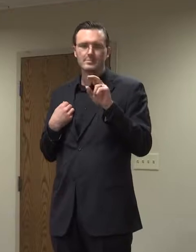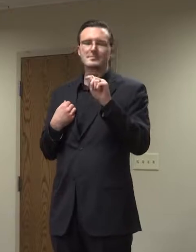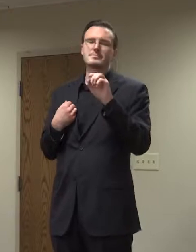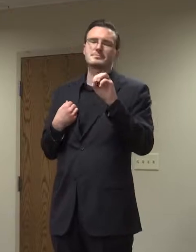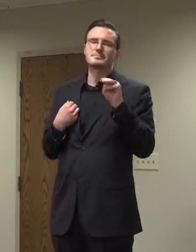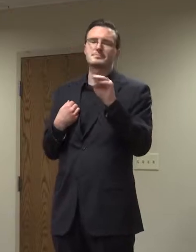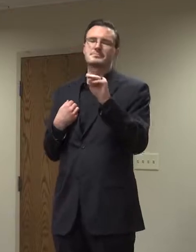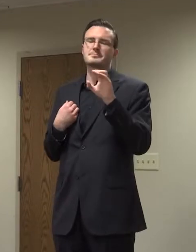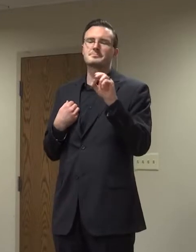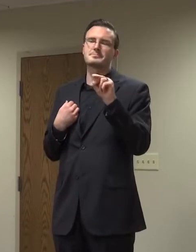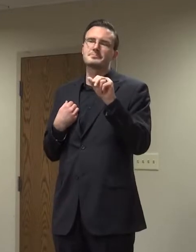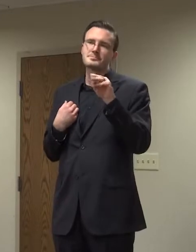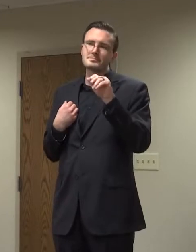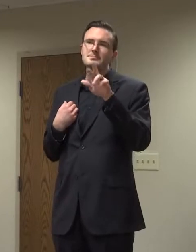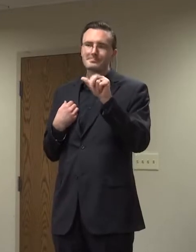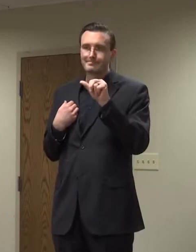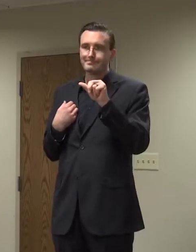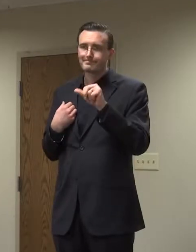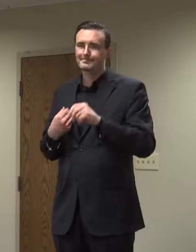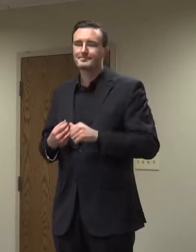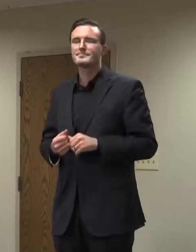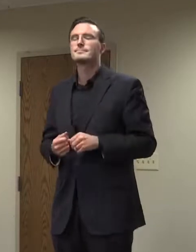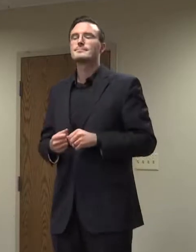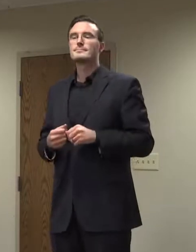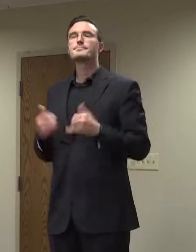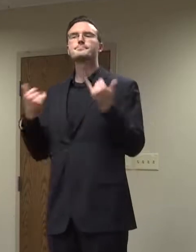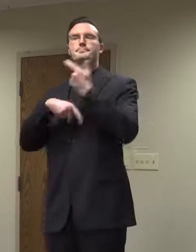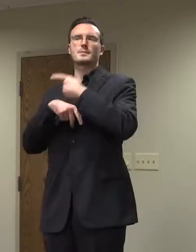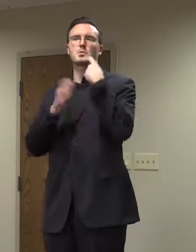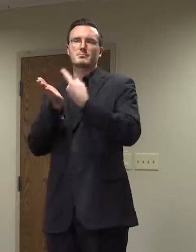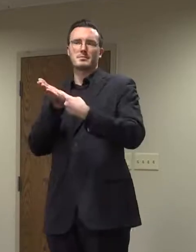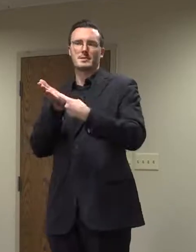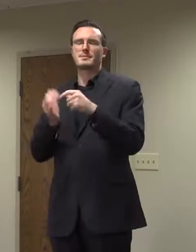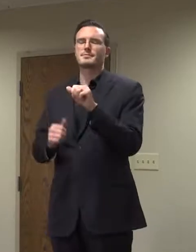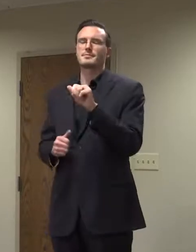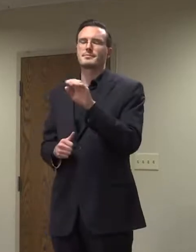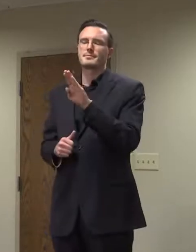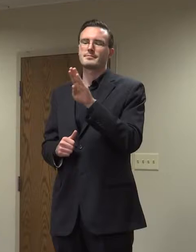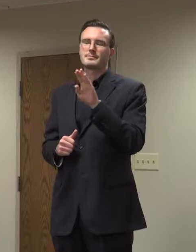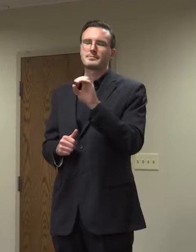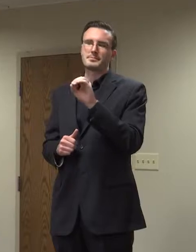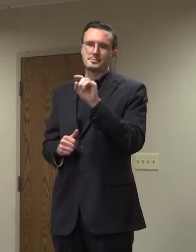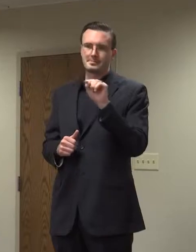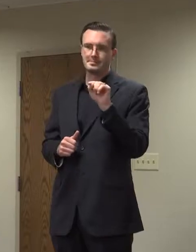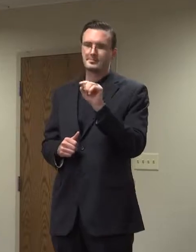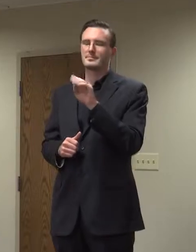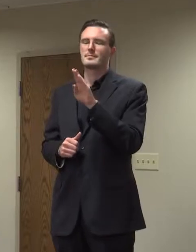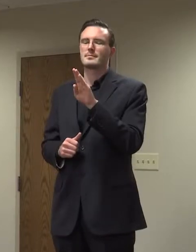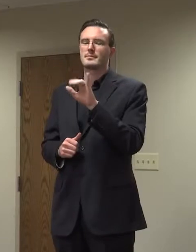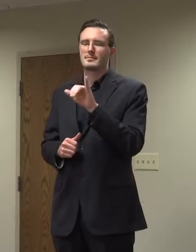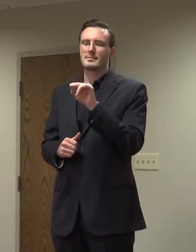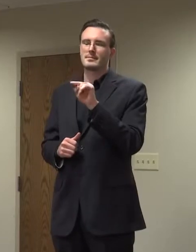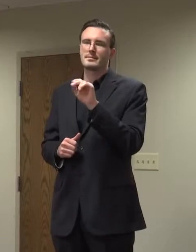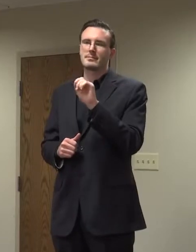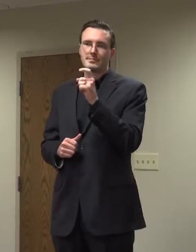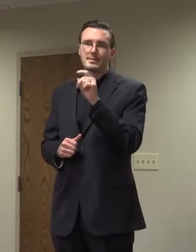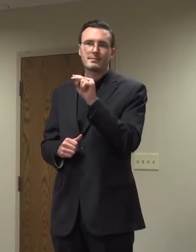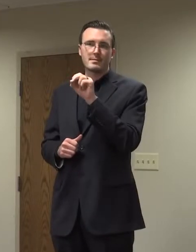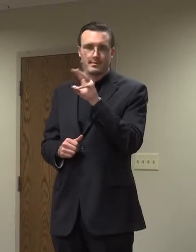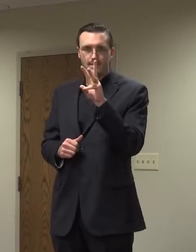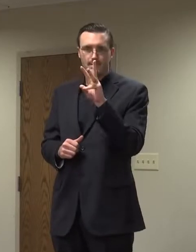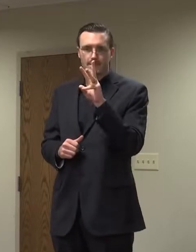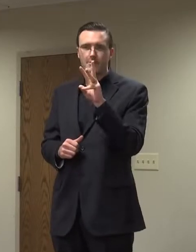So today we're going to talk a little bit about the Abbott Binax Now antigen testing, another tool for